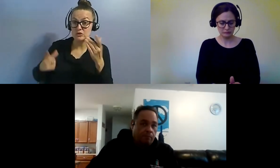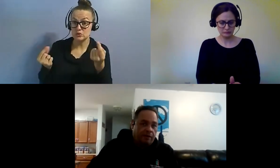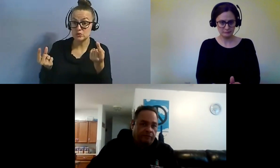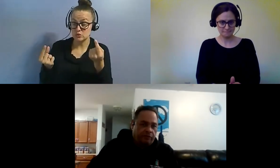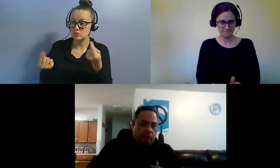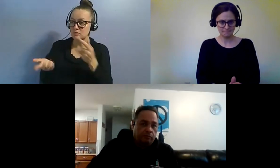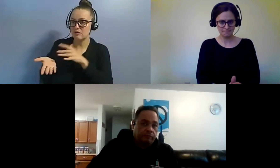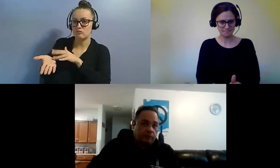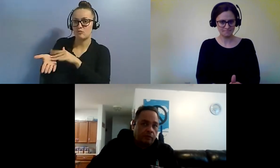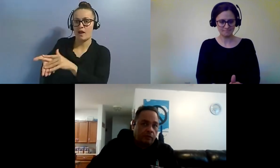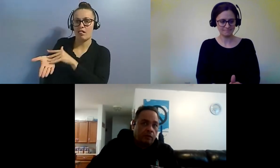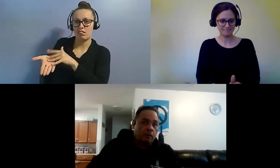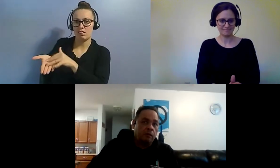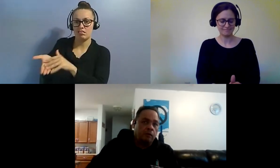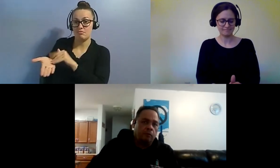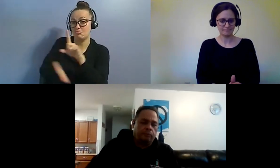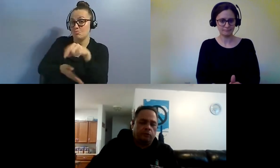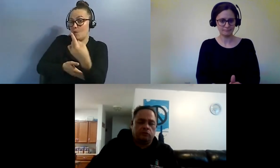I felt